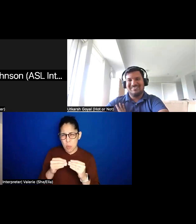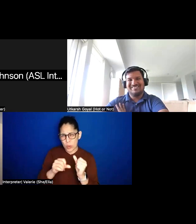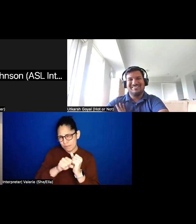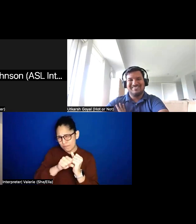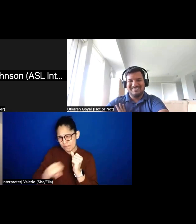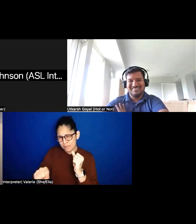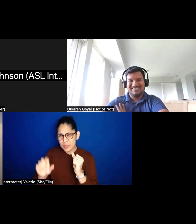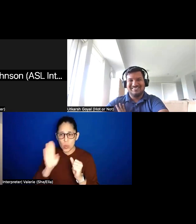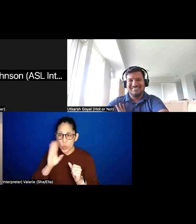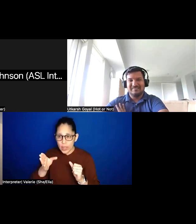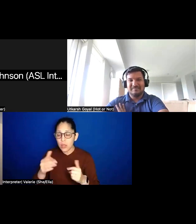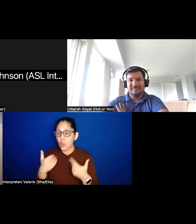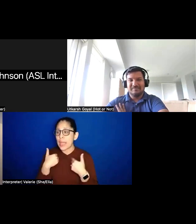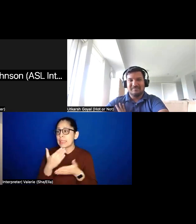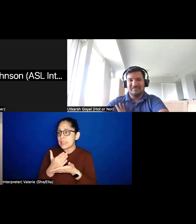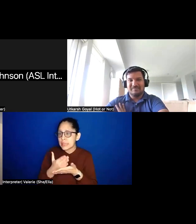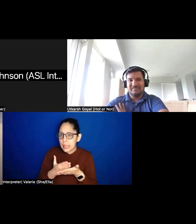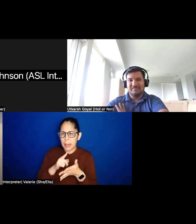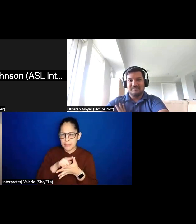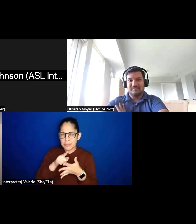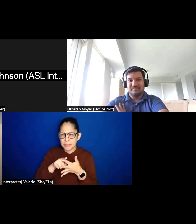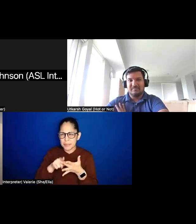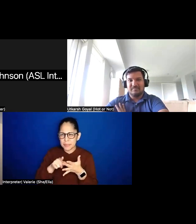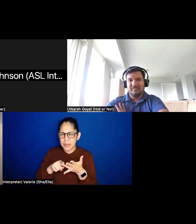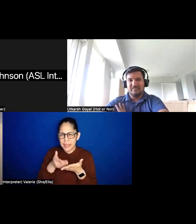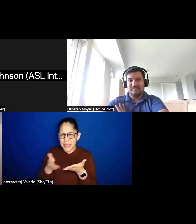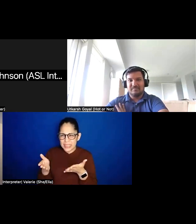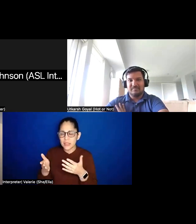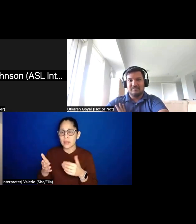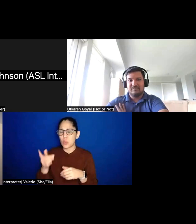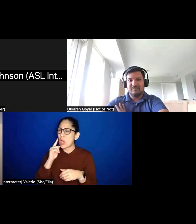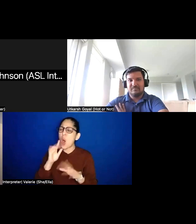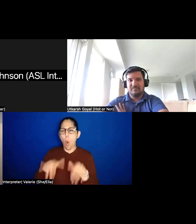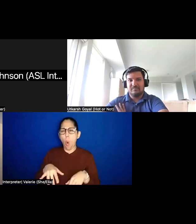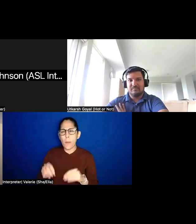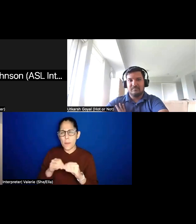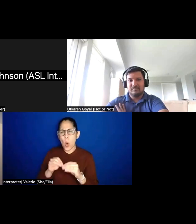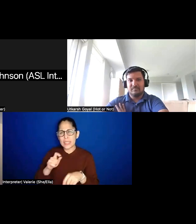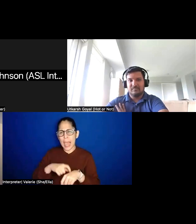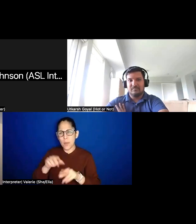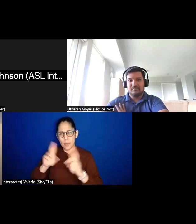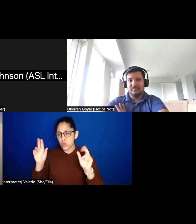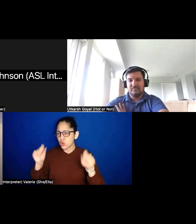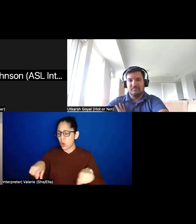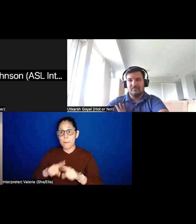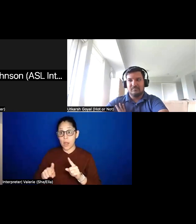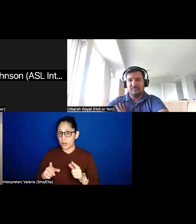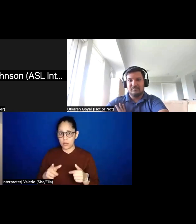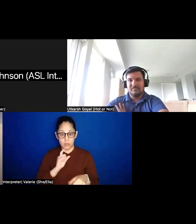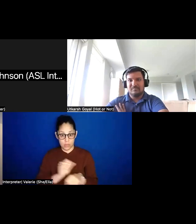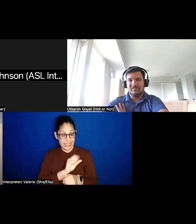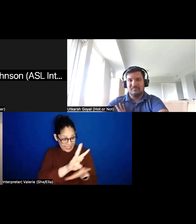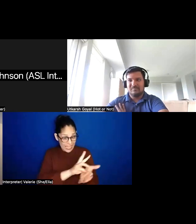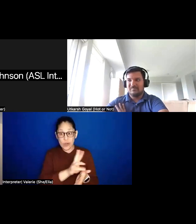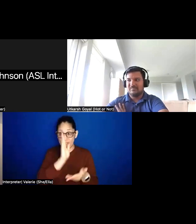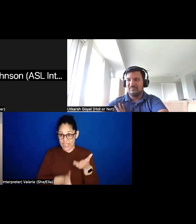some bits that we wanted to kind of, we thought we would have more time to prepare, but the fact that it finished in 6 hours meant that